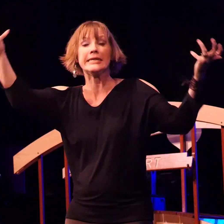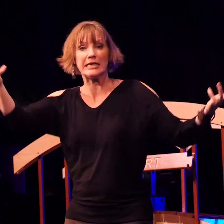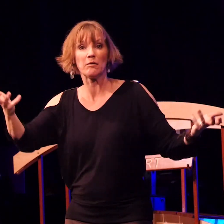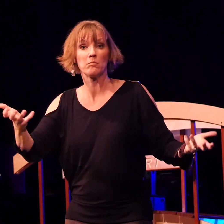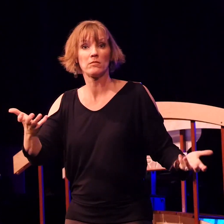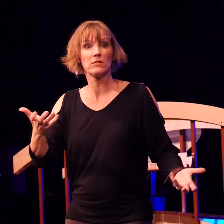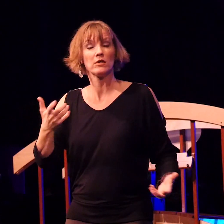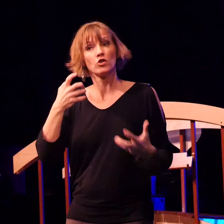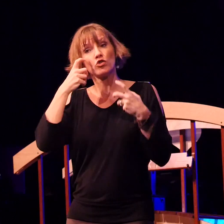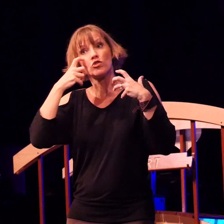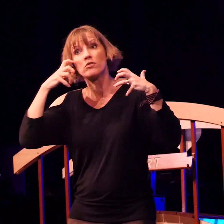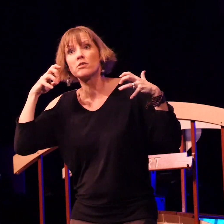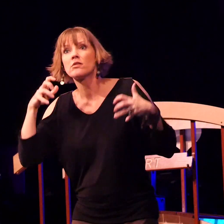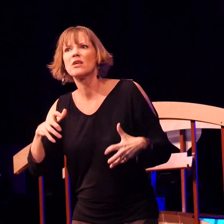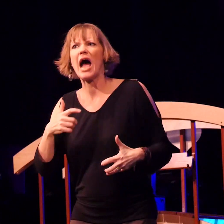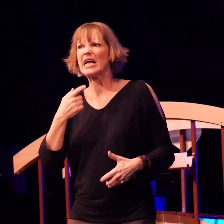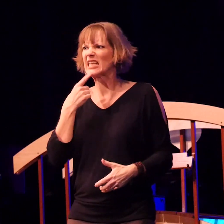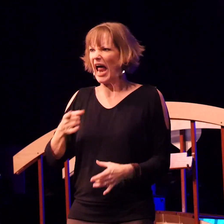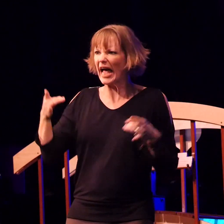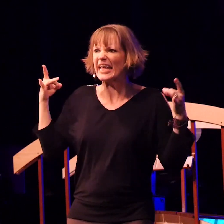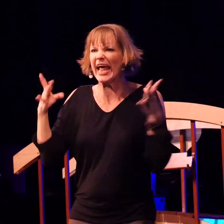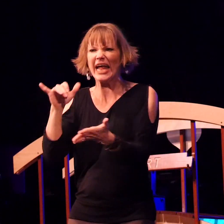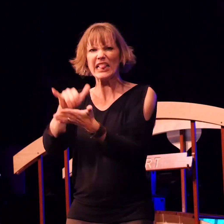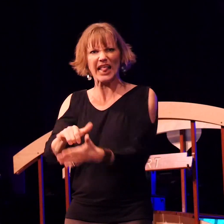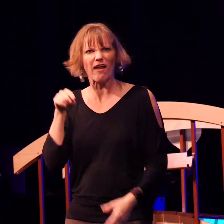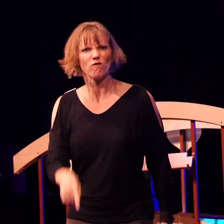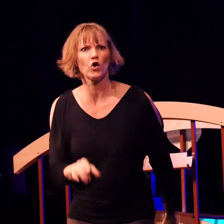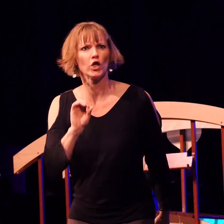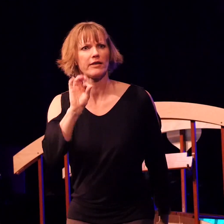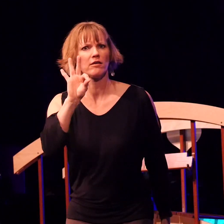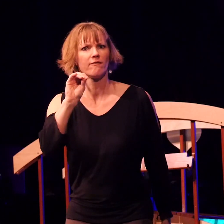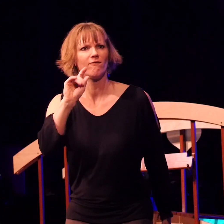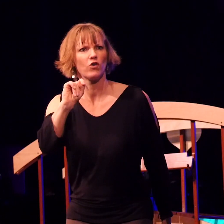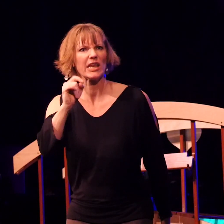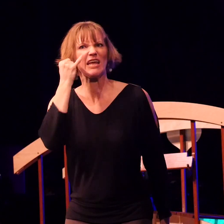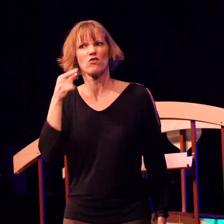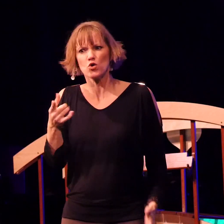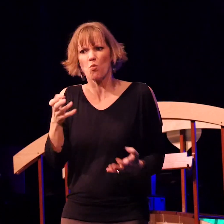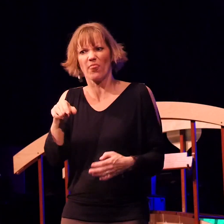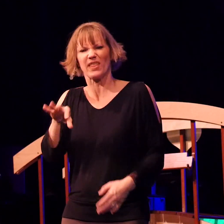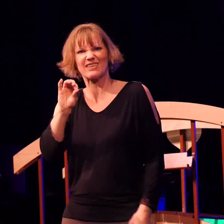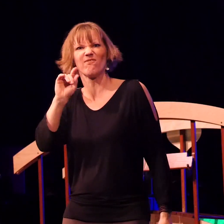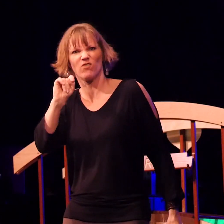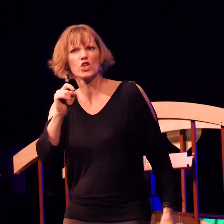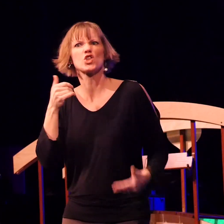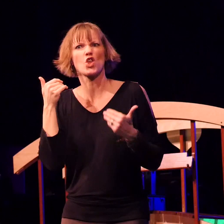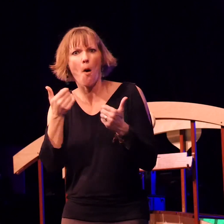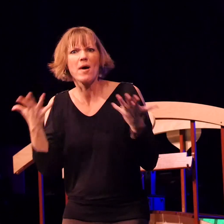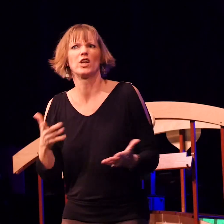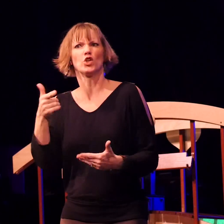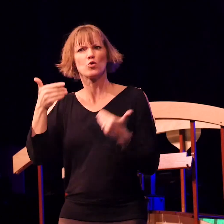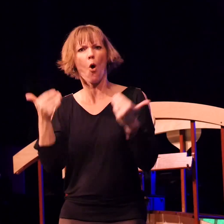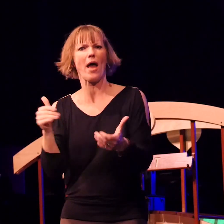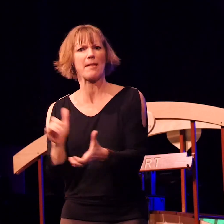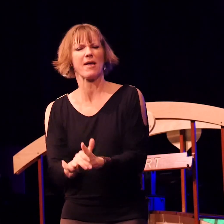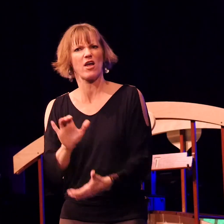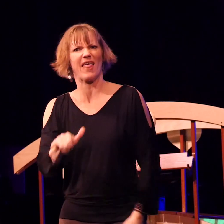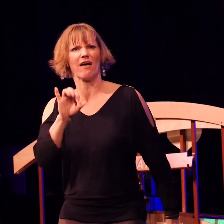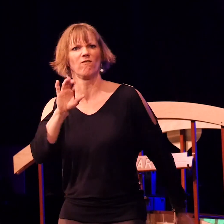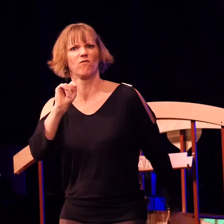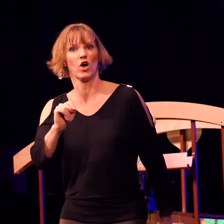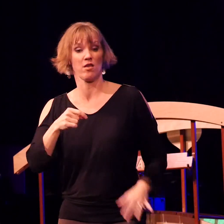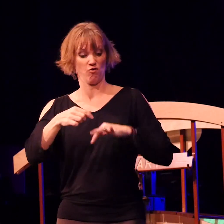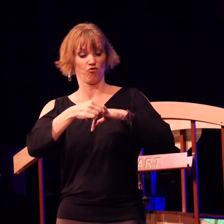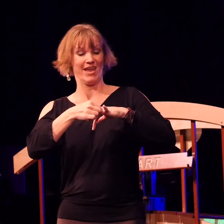and she sobbed and she said, "I hate that foot. If you want this foot so much, why don't you marry it?" And she took off